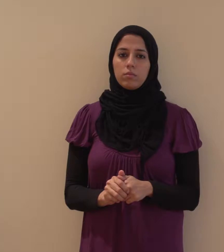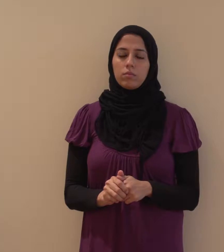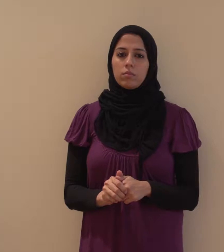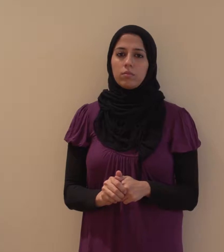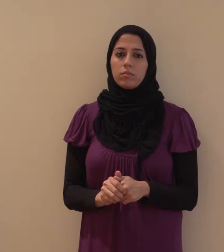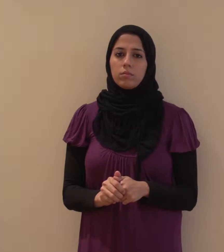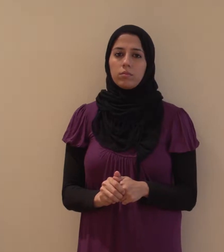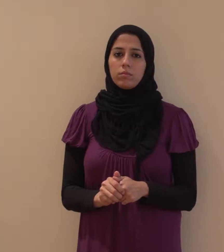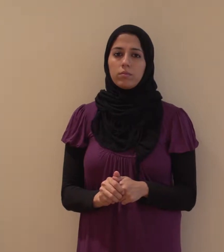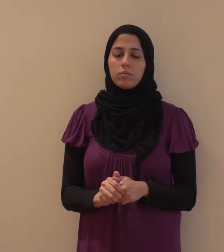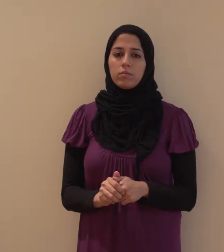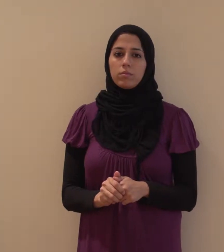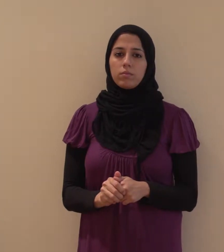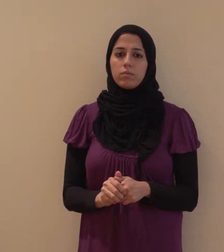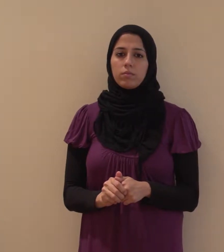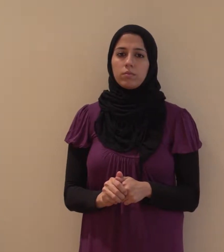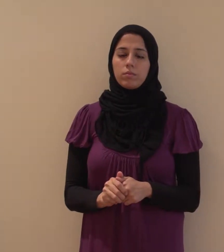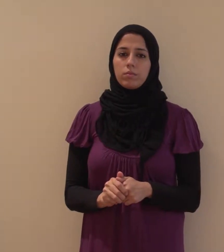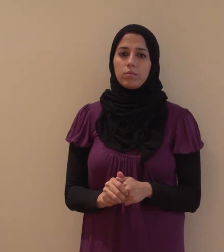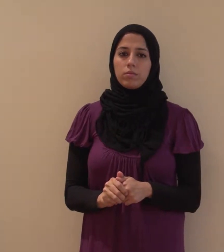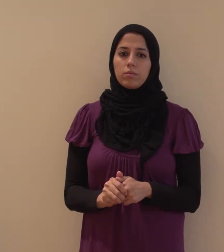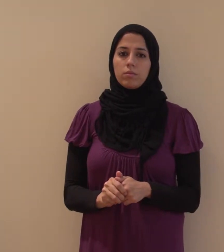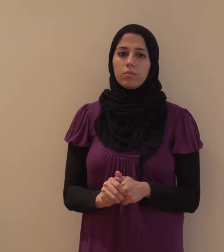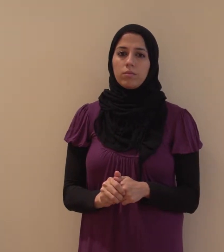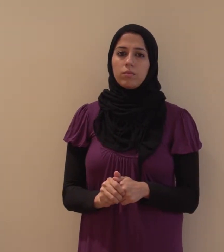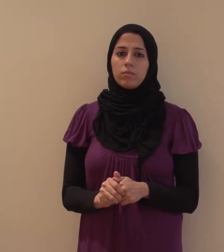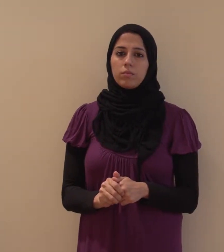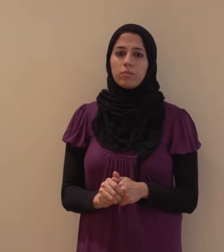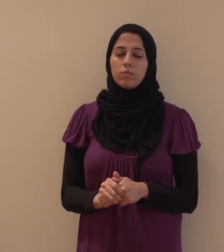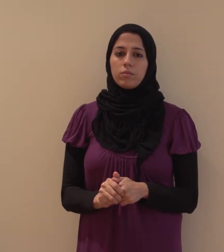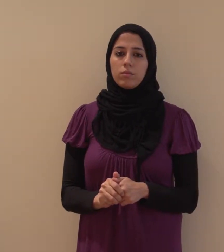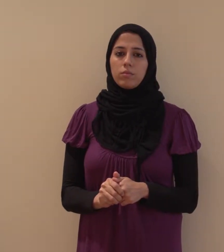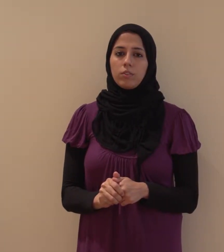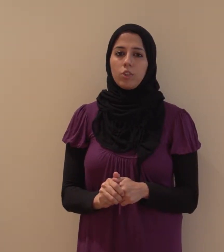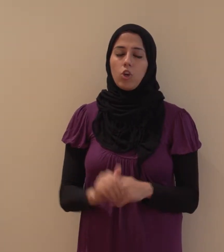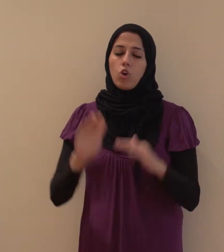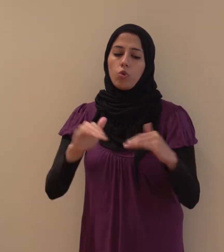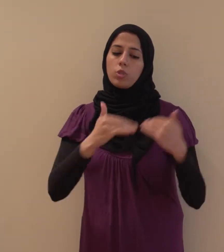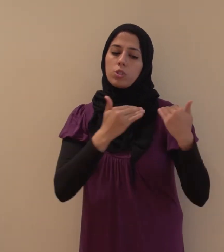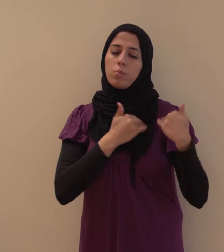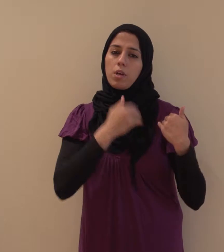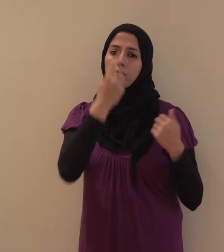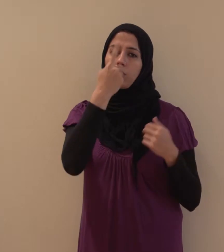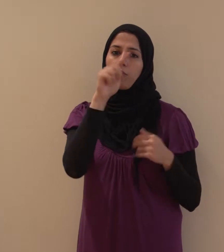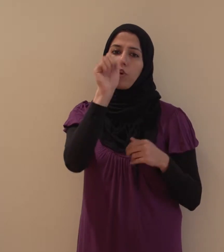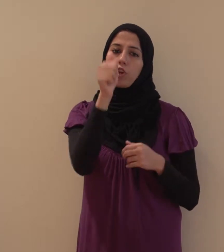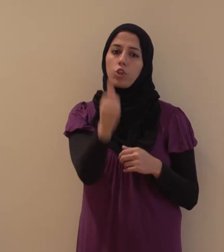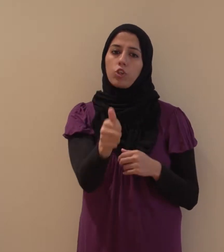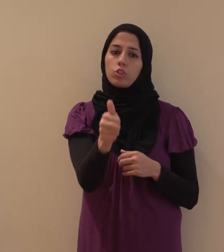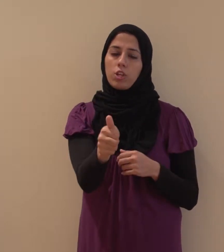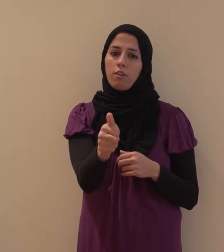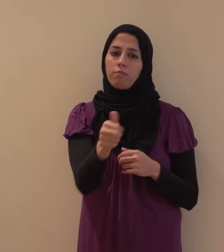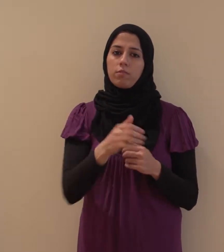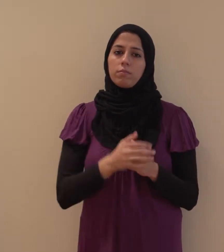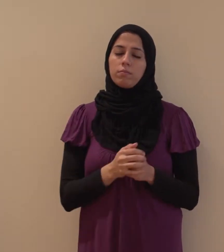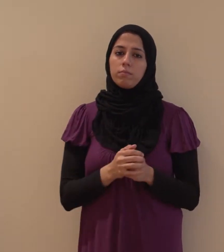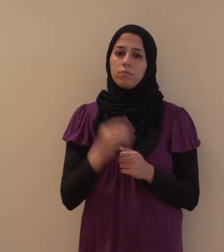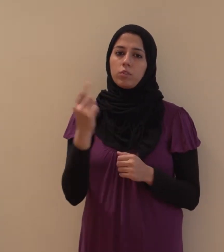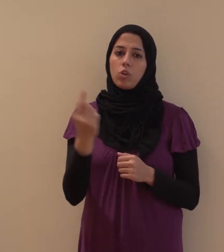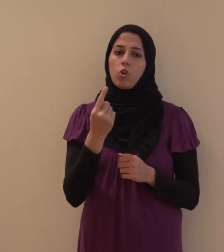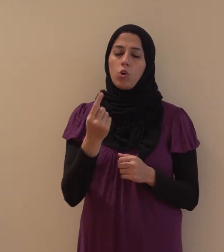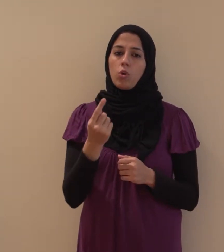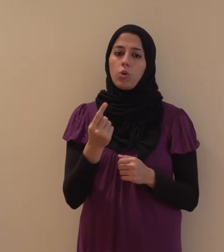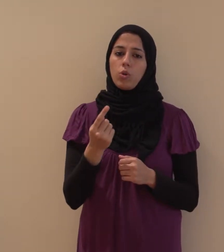finds otherwise, let him blame no one but himself. So the month of Ramadan came as an